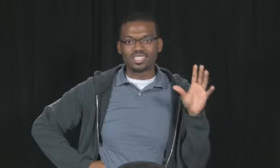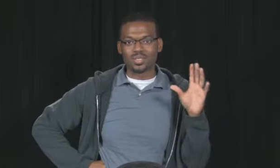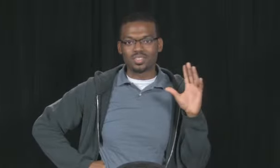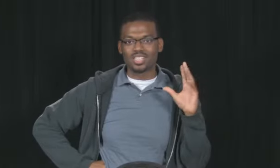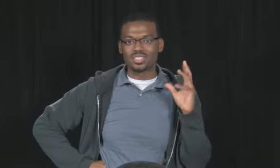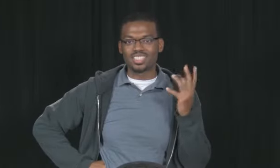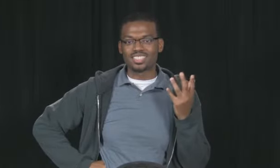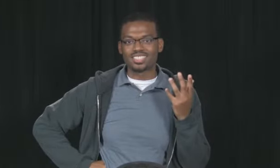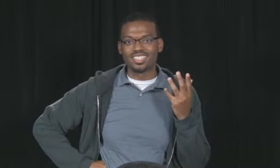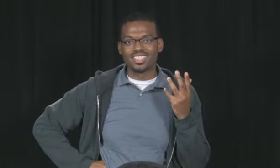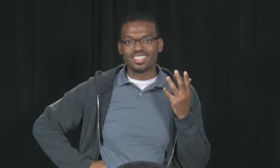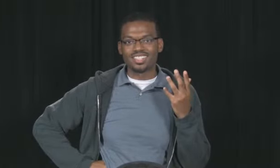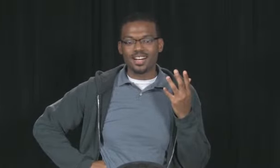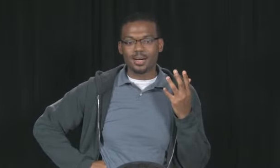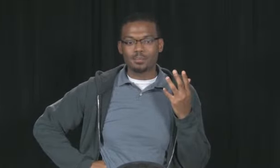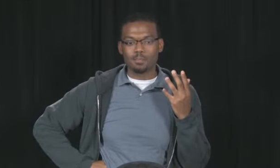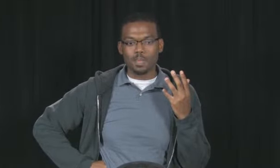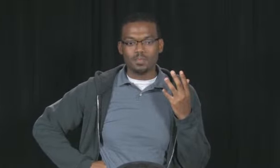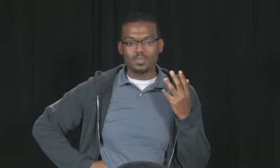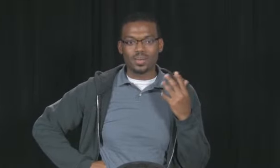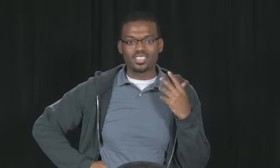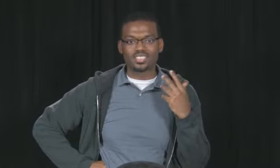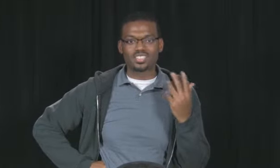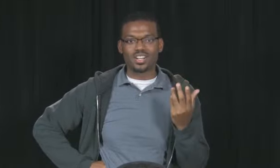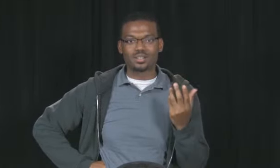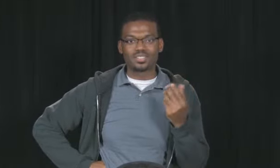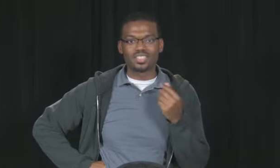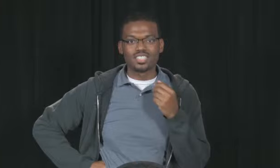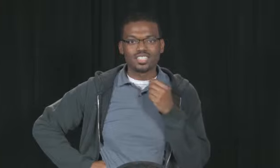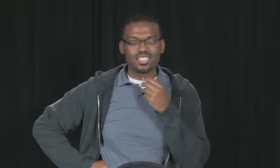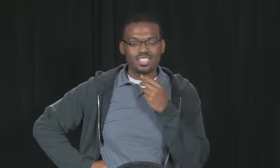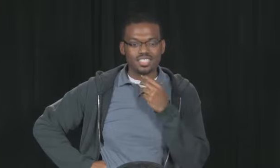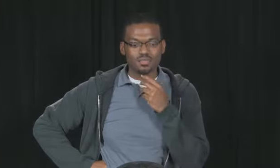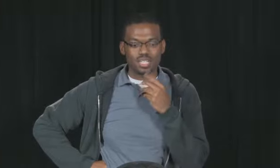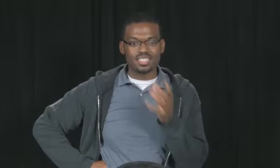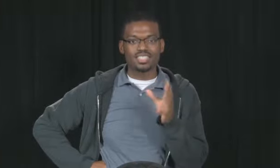sort of contradicted the way it starts off. But I think